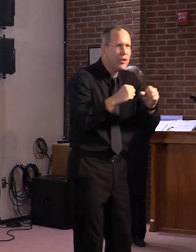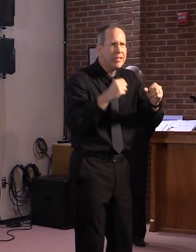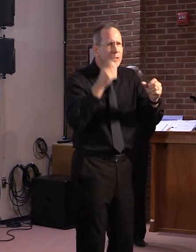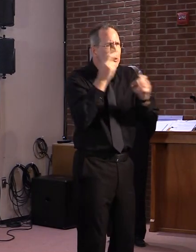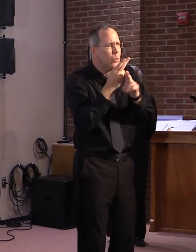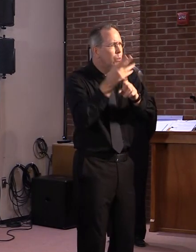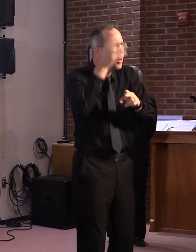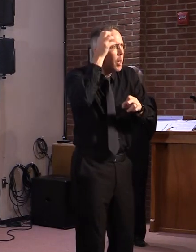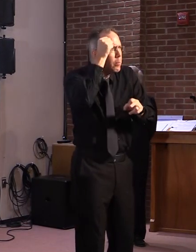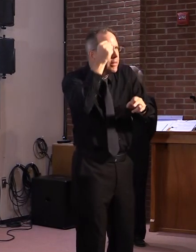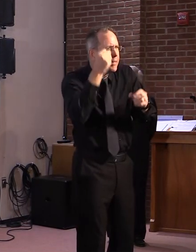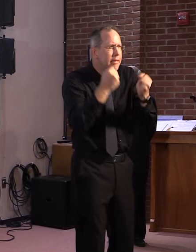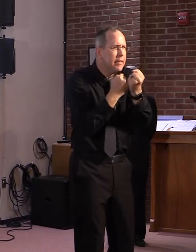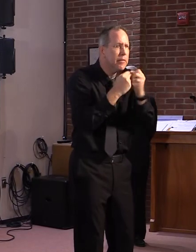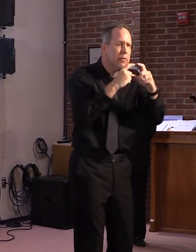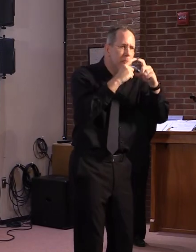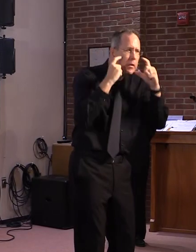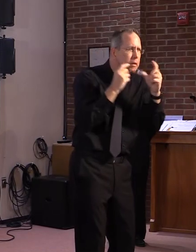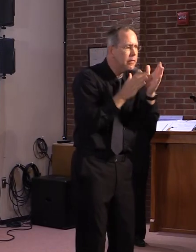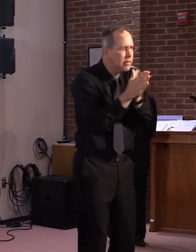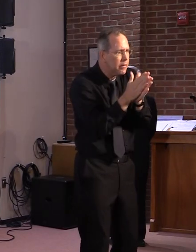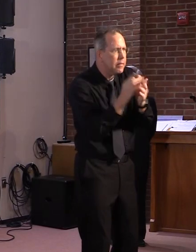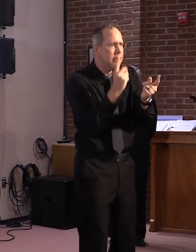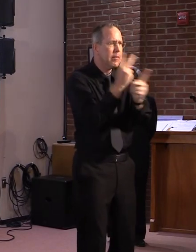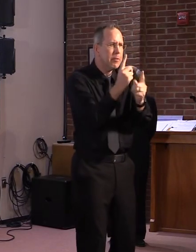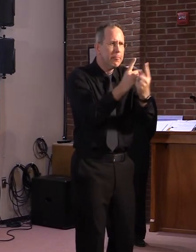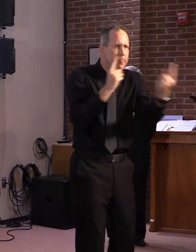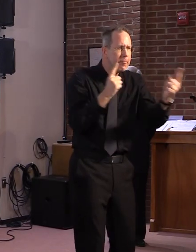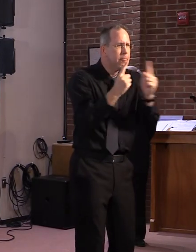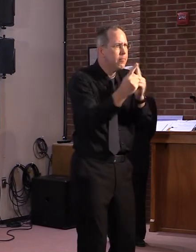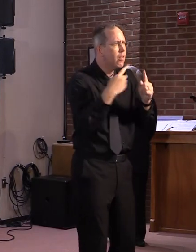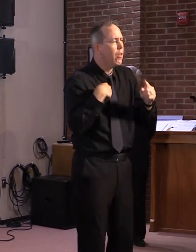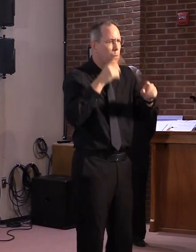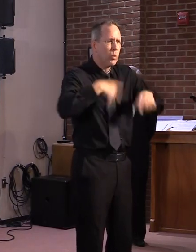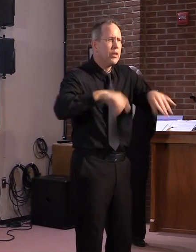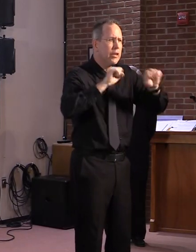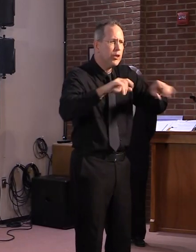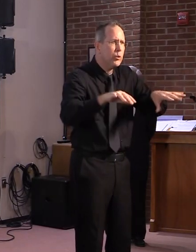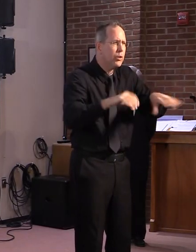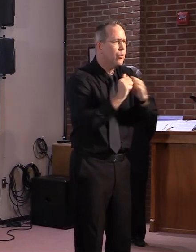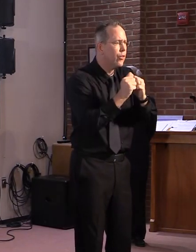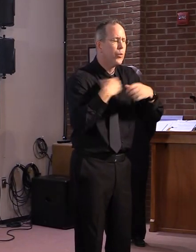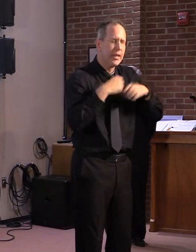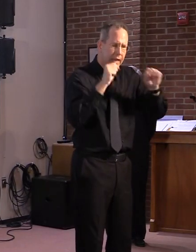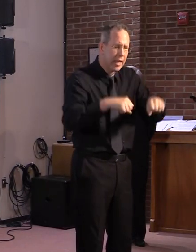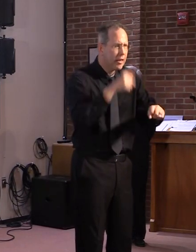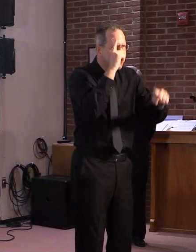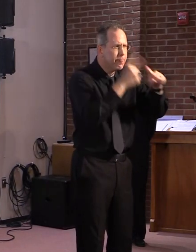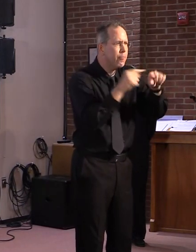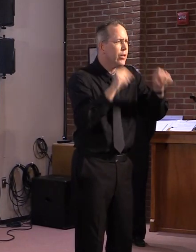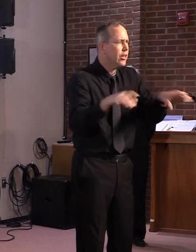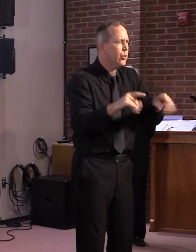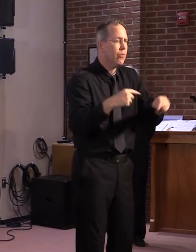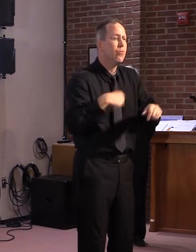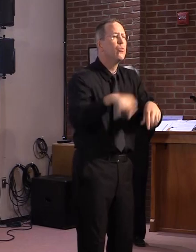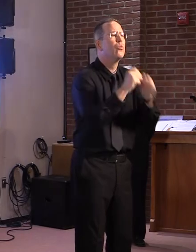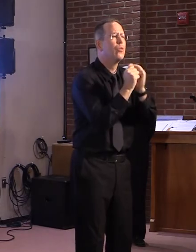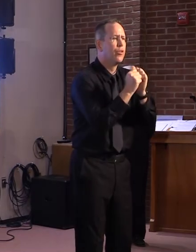this, and we can do it together. And with that, I'll turn it over to Dr. Levine for a health update.